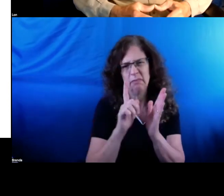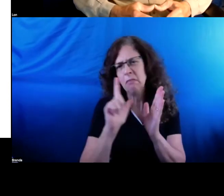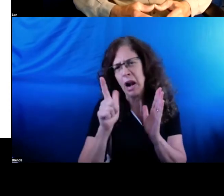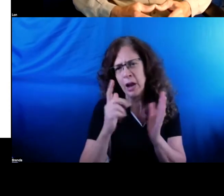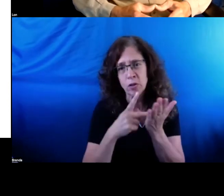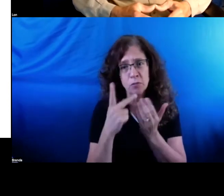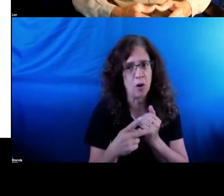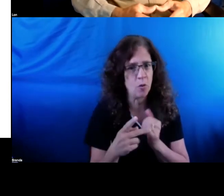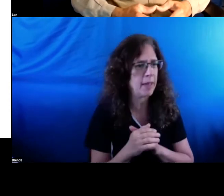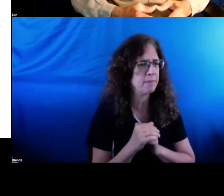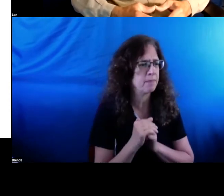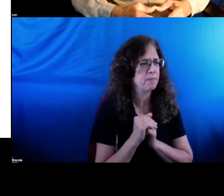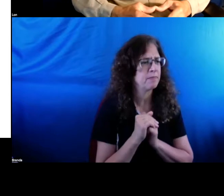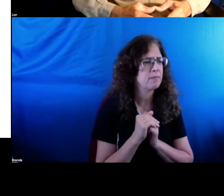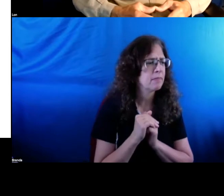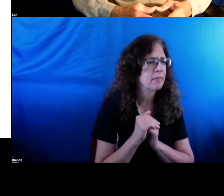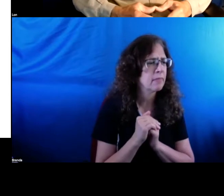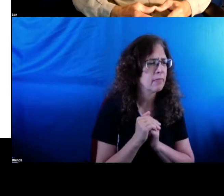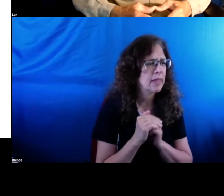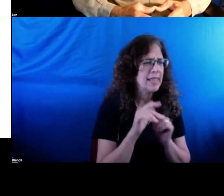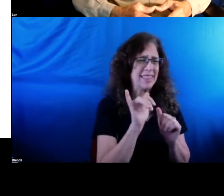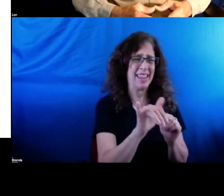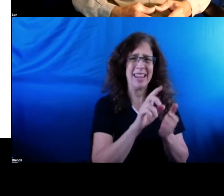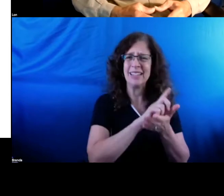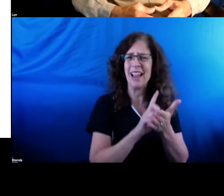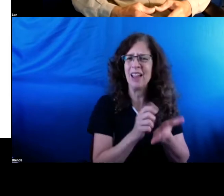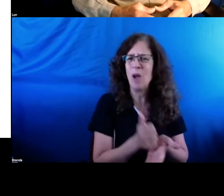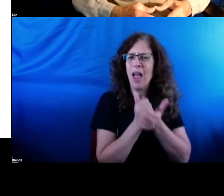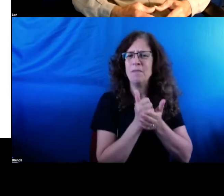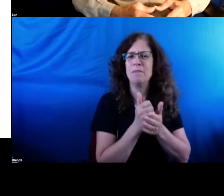explain about that more a little later in the program.